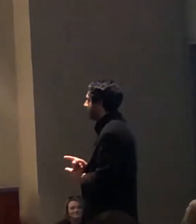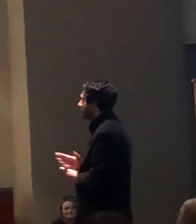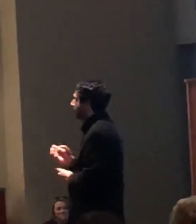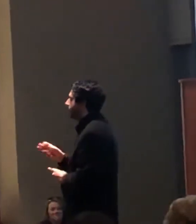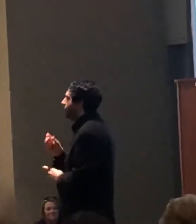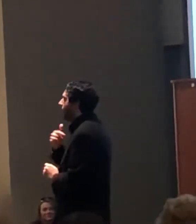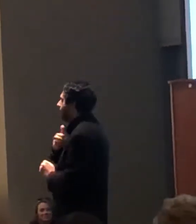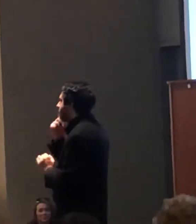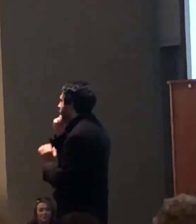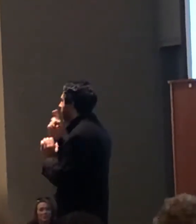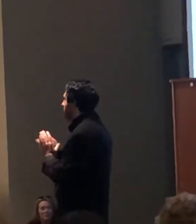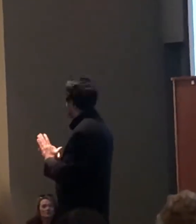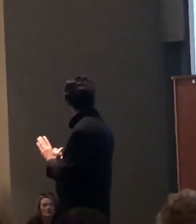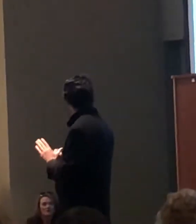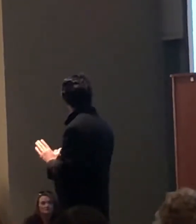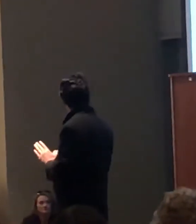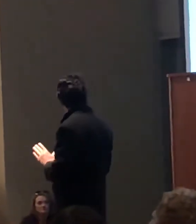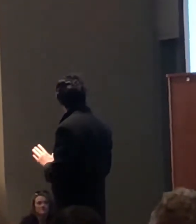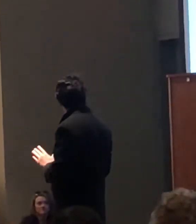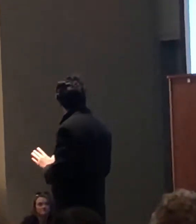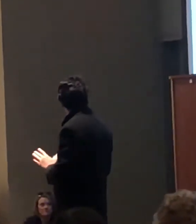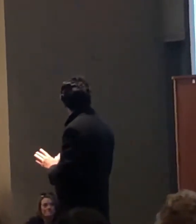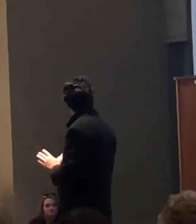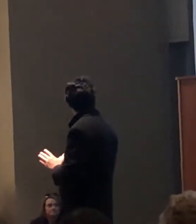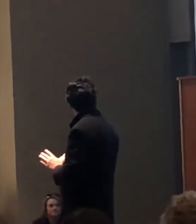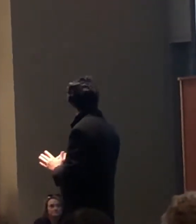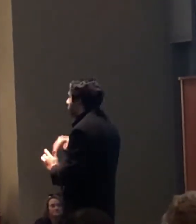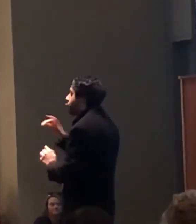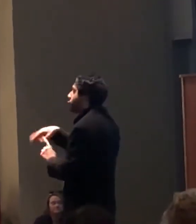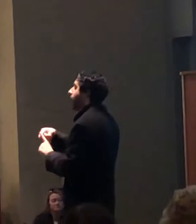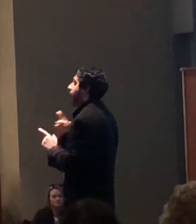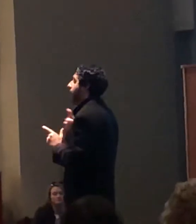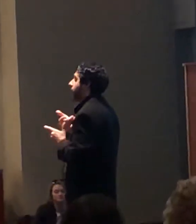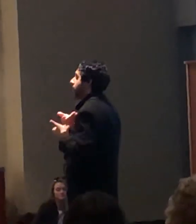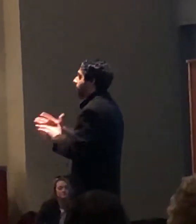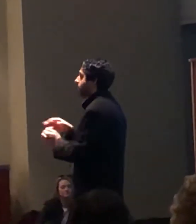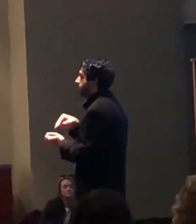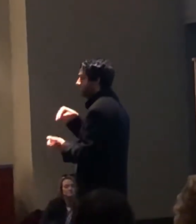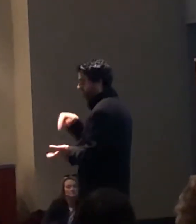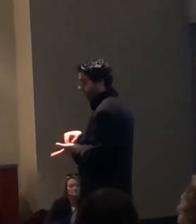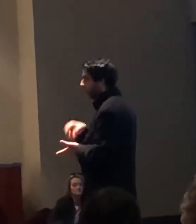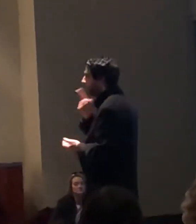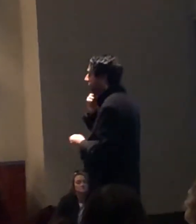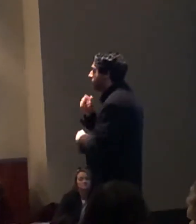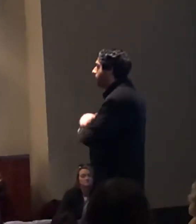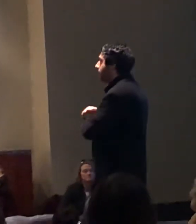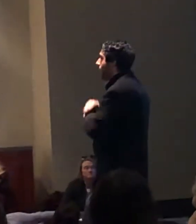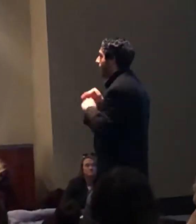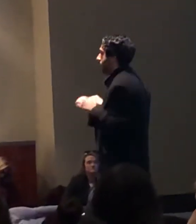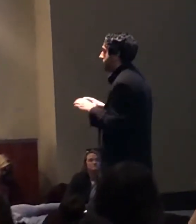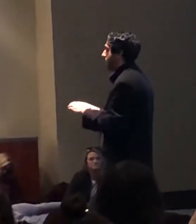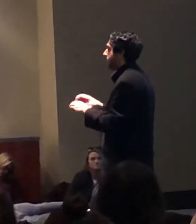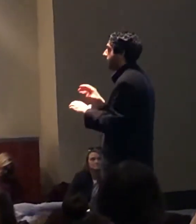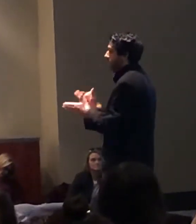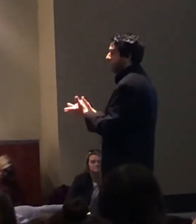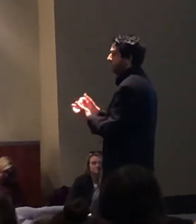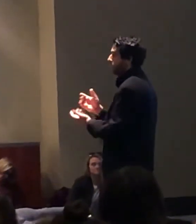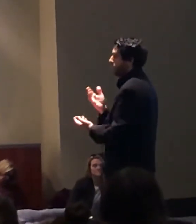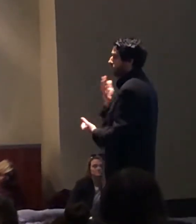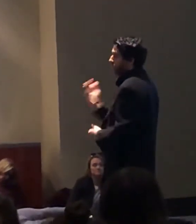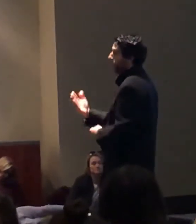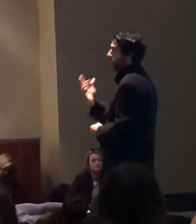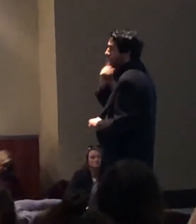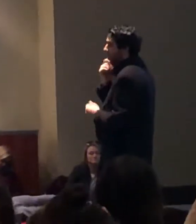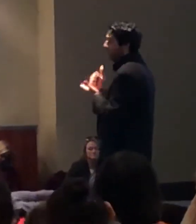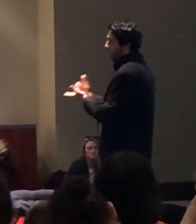I noticed is that when I allowed them to stand to do table activities, that right there helped